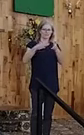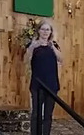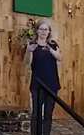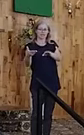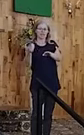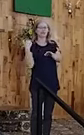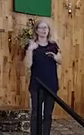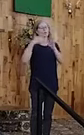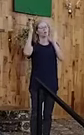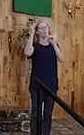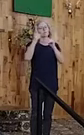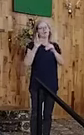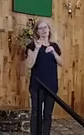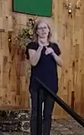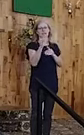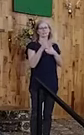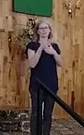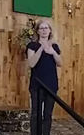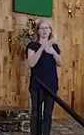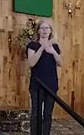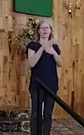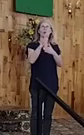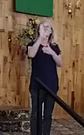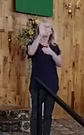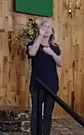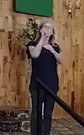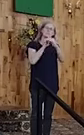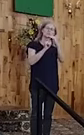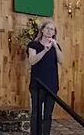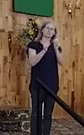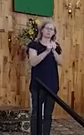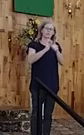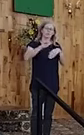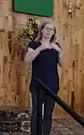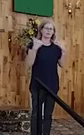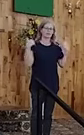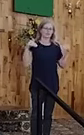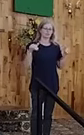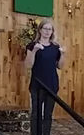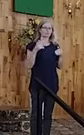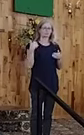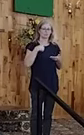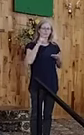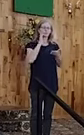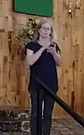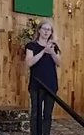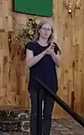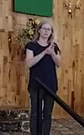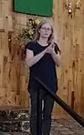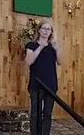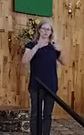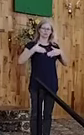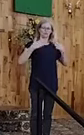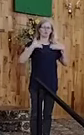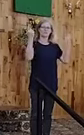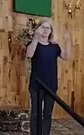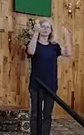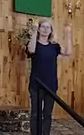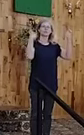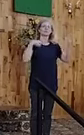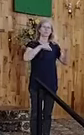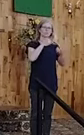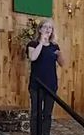hope for an everlasting share in the Paschal mystery. And so with all the angels we praise you, as in joyful celebration